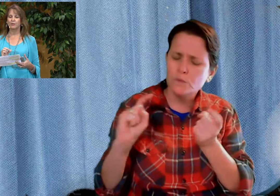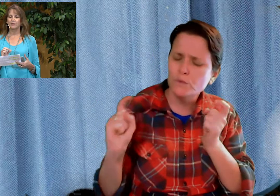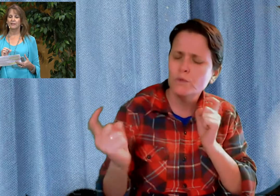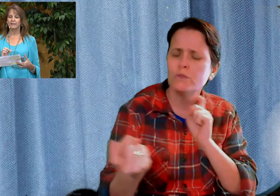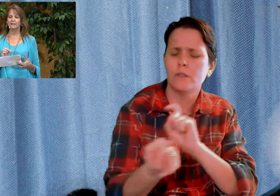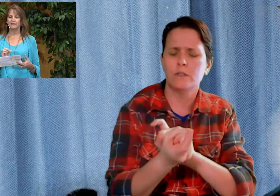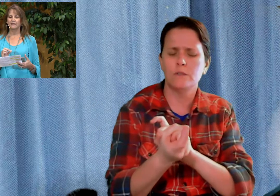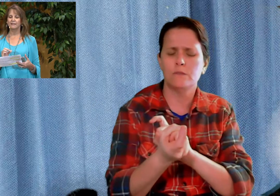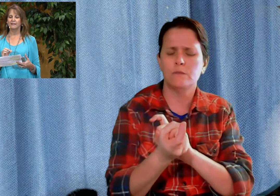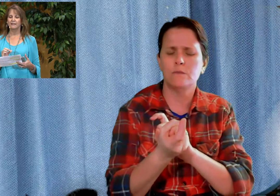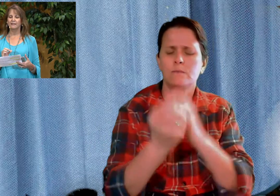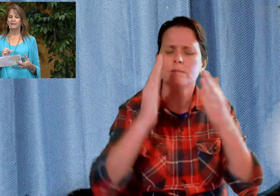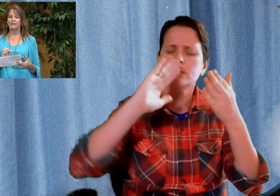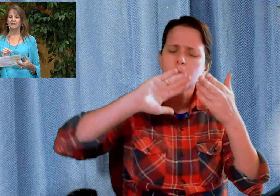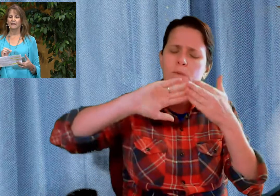community,